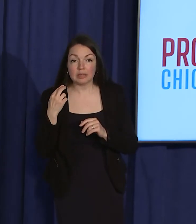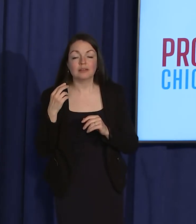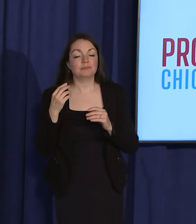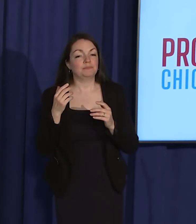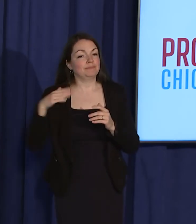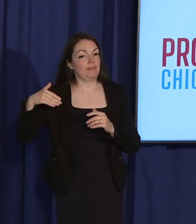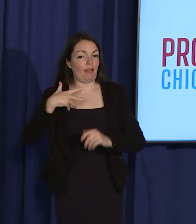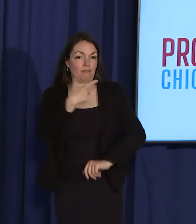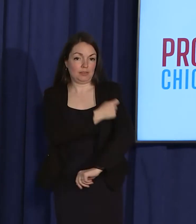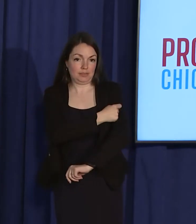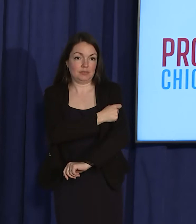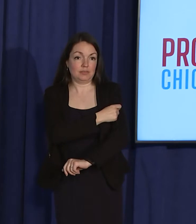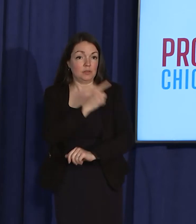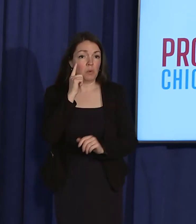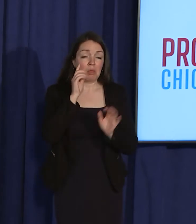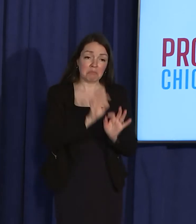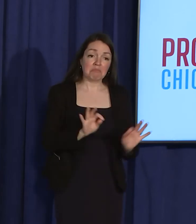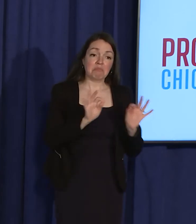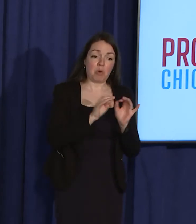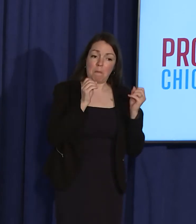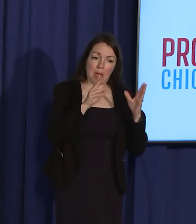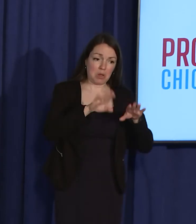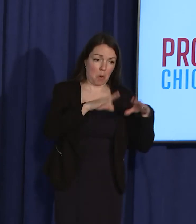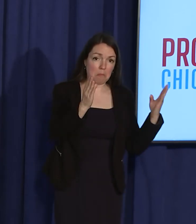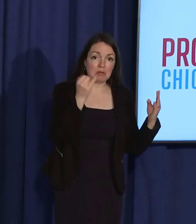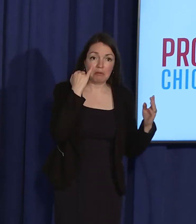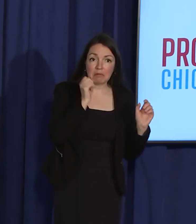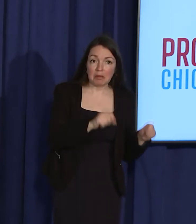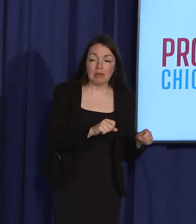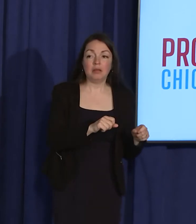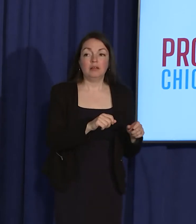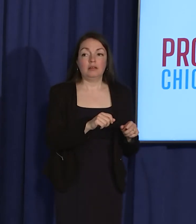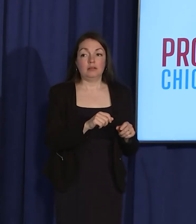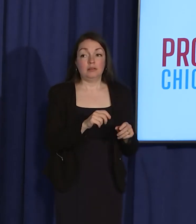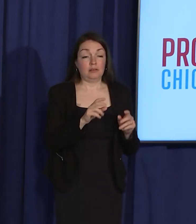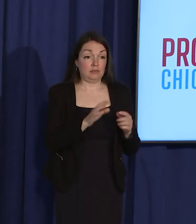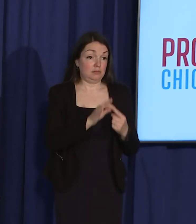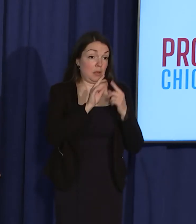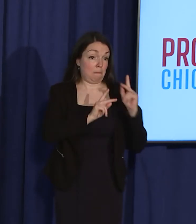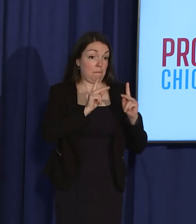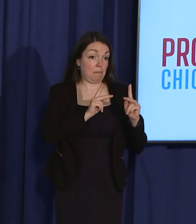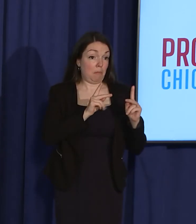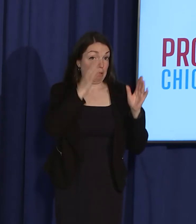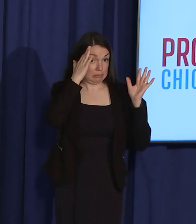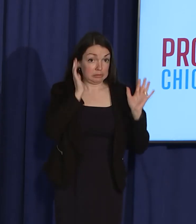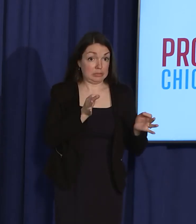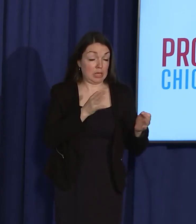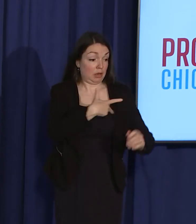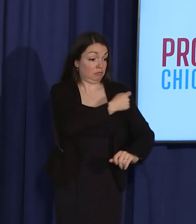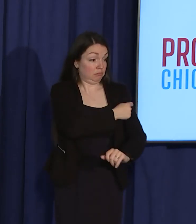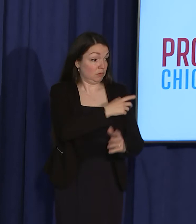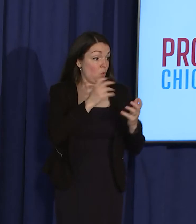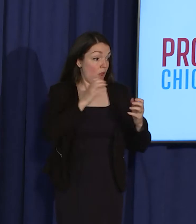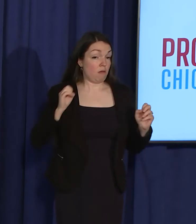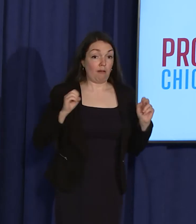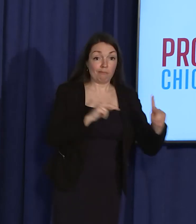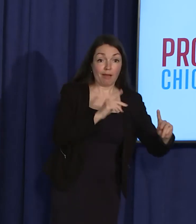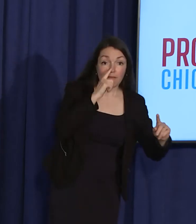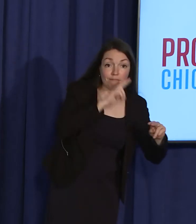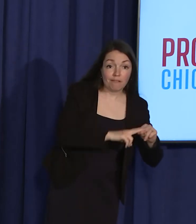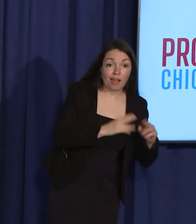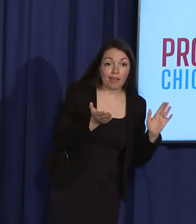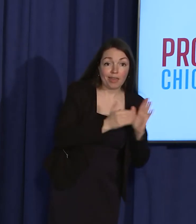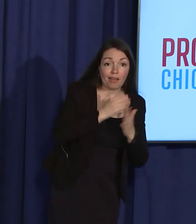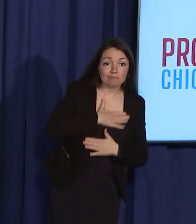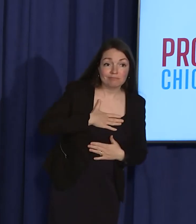think it's appropriate to do some reopening. And especially for folks who have made that choice, they're going to be able to get back to the fun with a lot less worry.